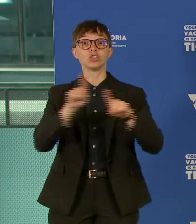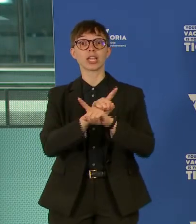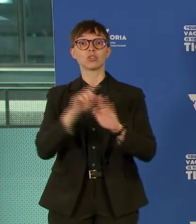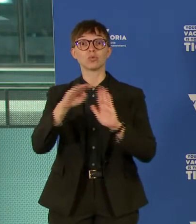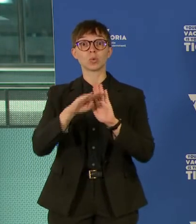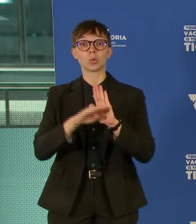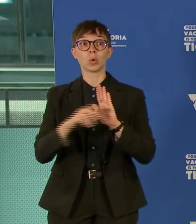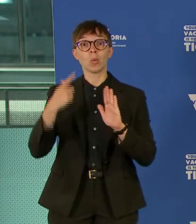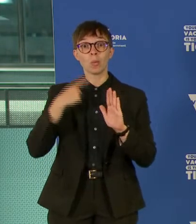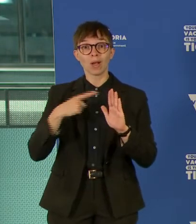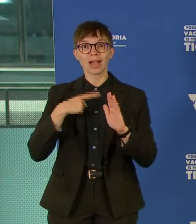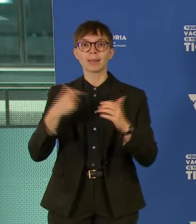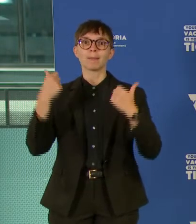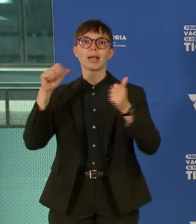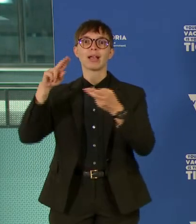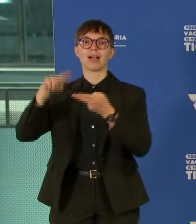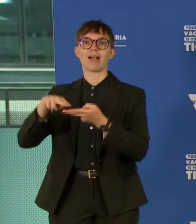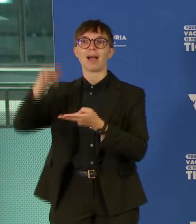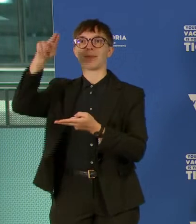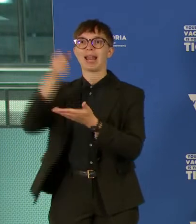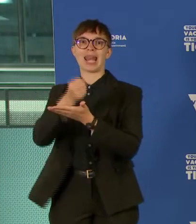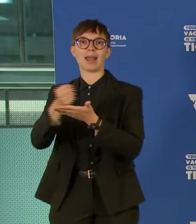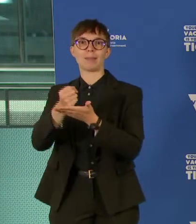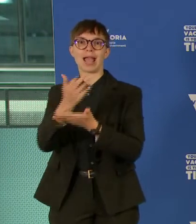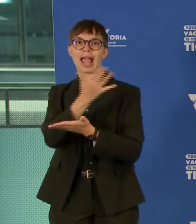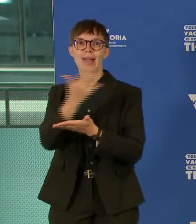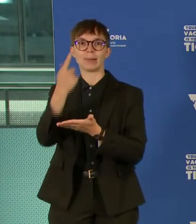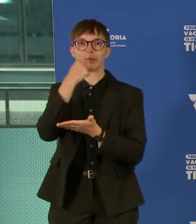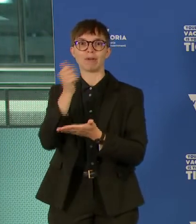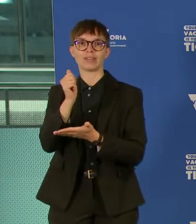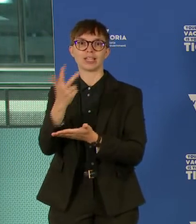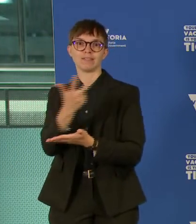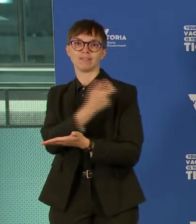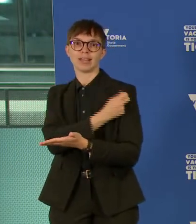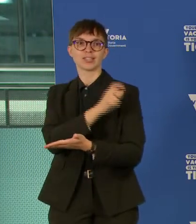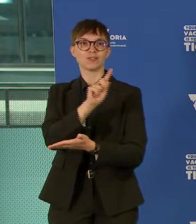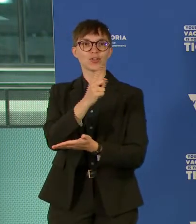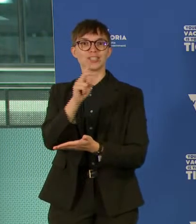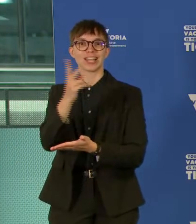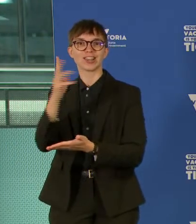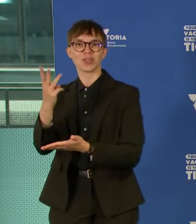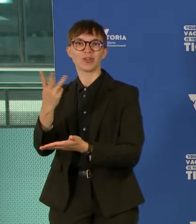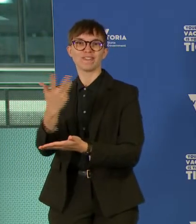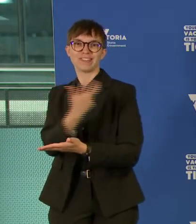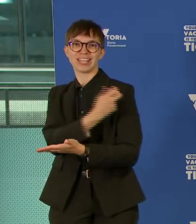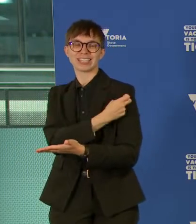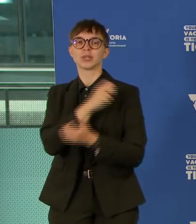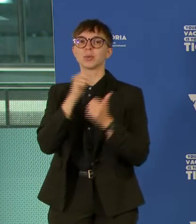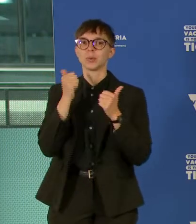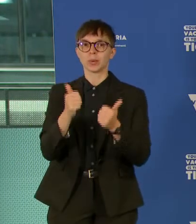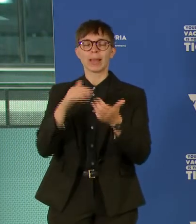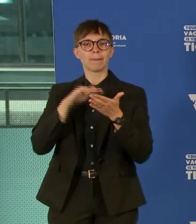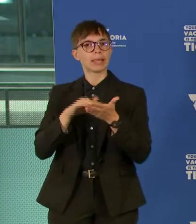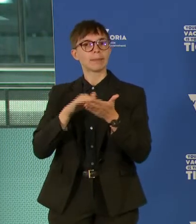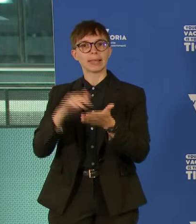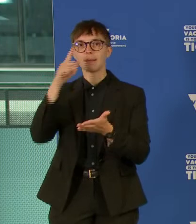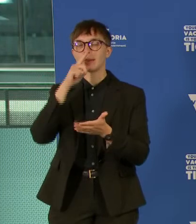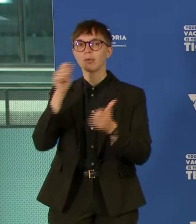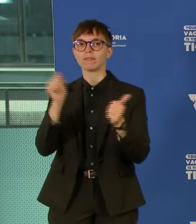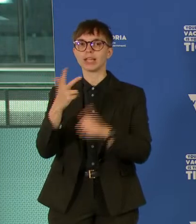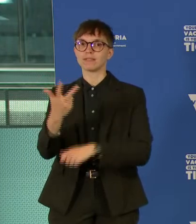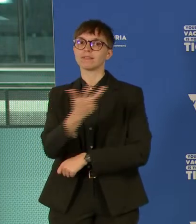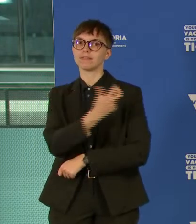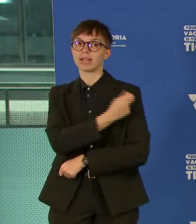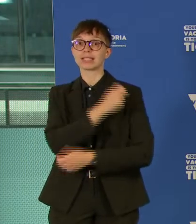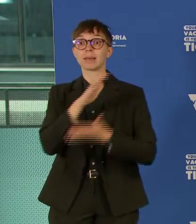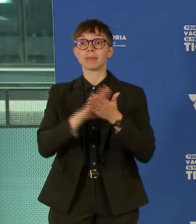astonishing protection for our population and the many millions who've been vaccinated right through this pandemic,